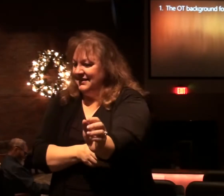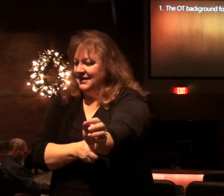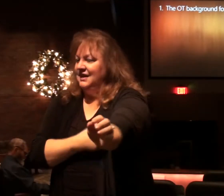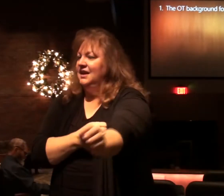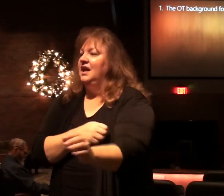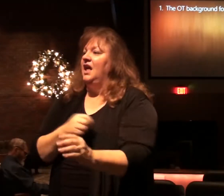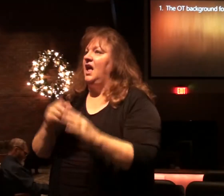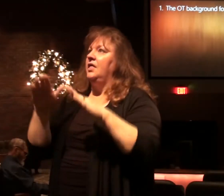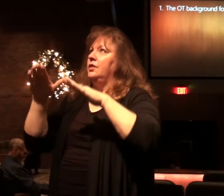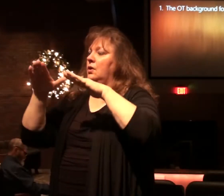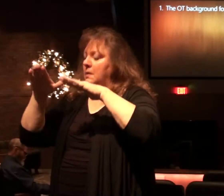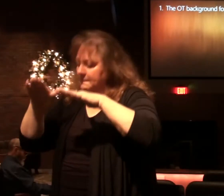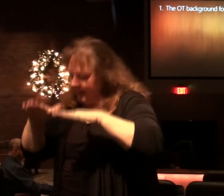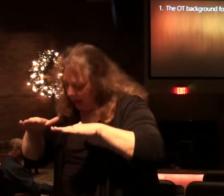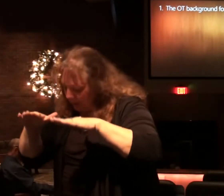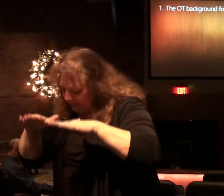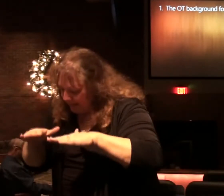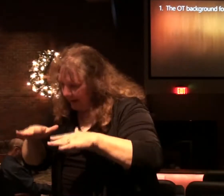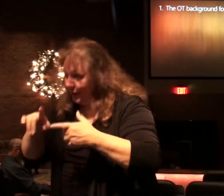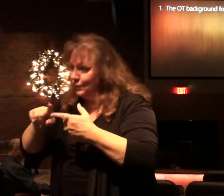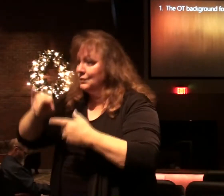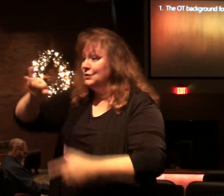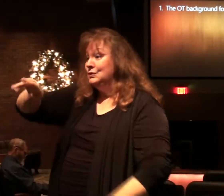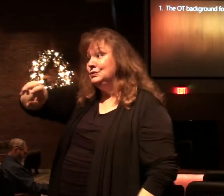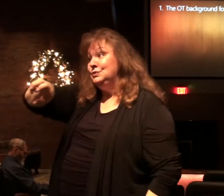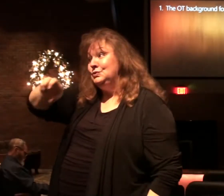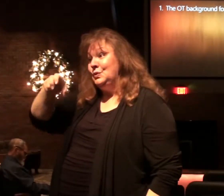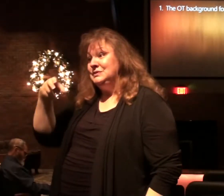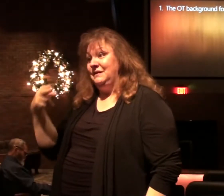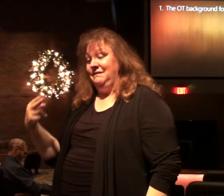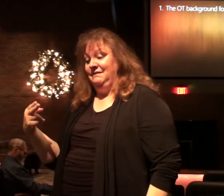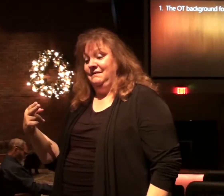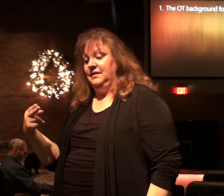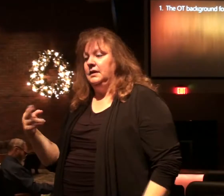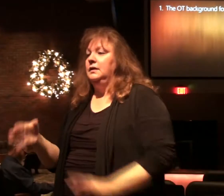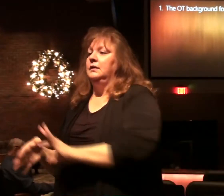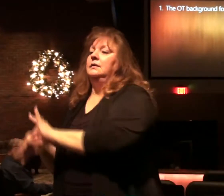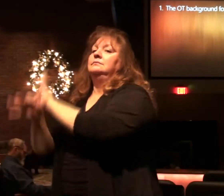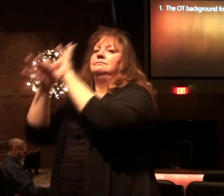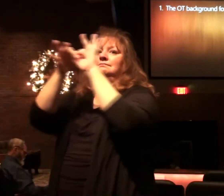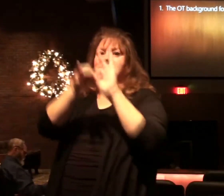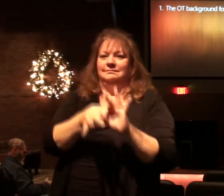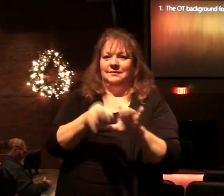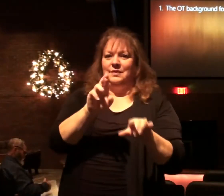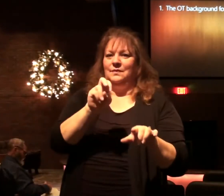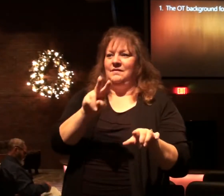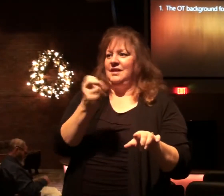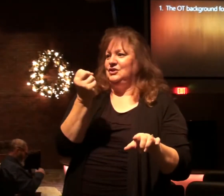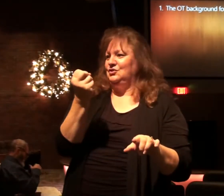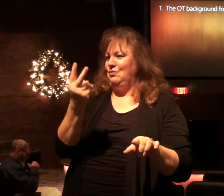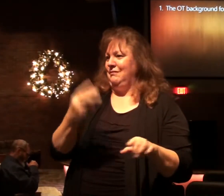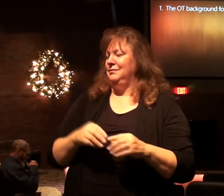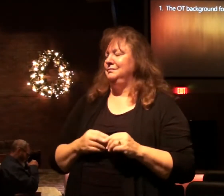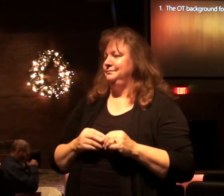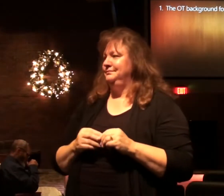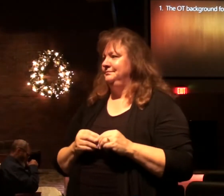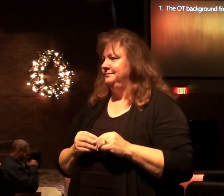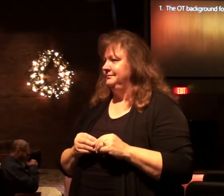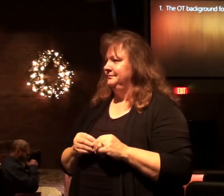And they're bowing down to Joseph. Now come back to Revelation chapter 12.